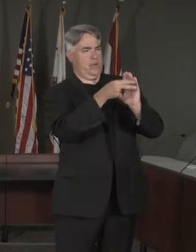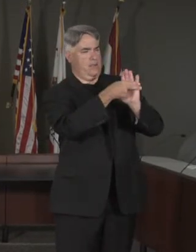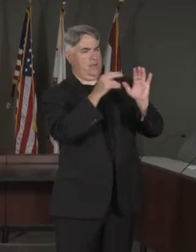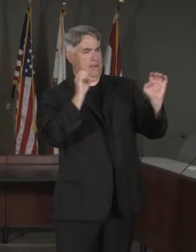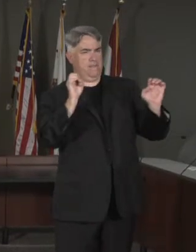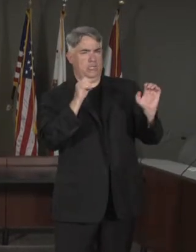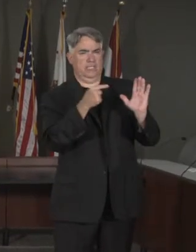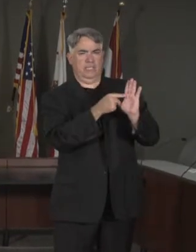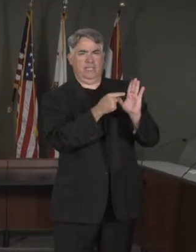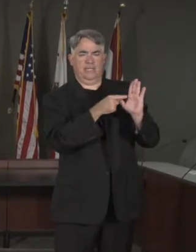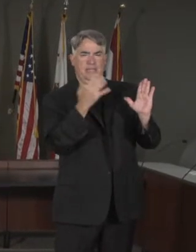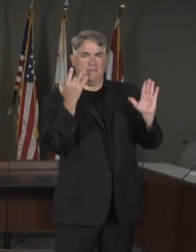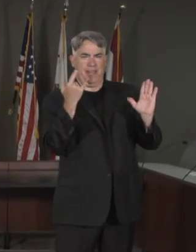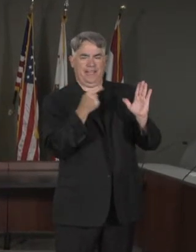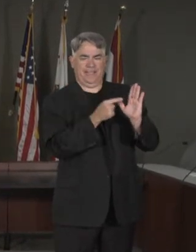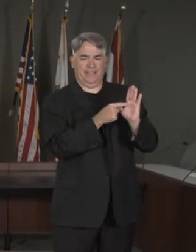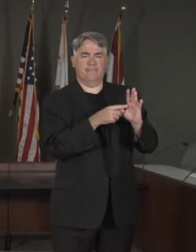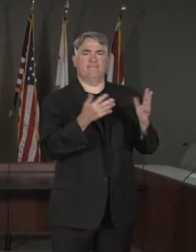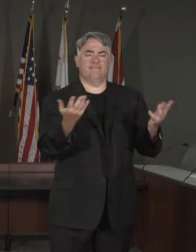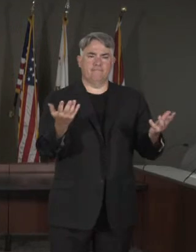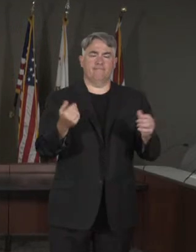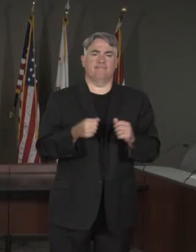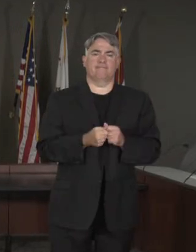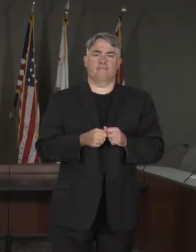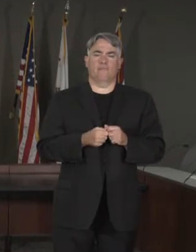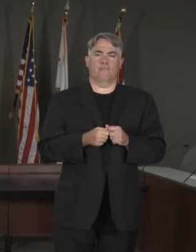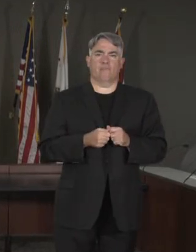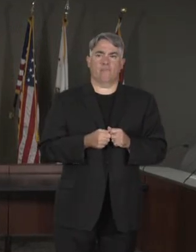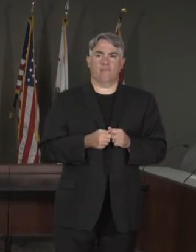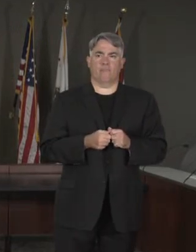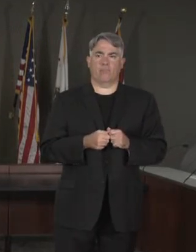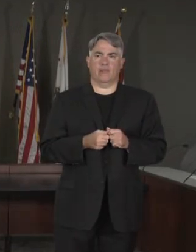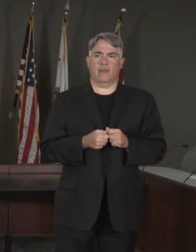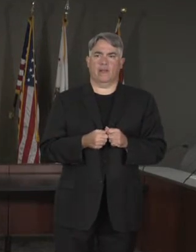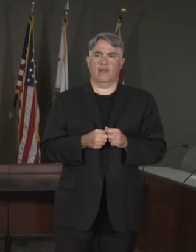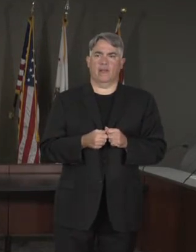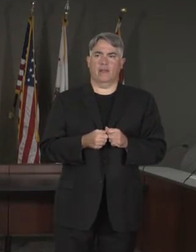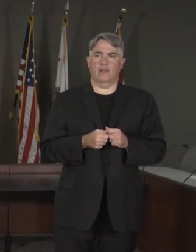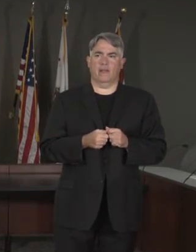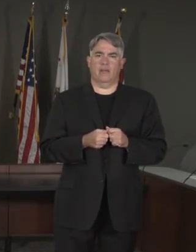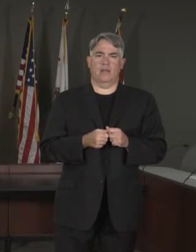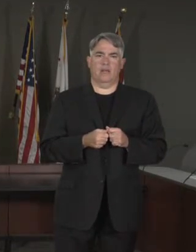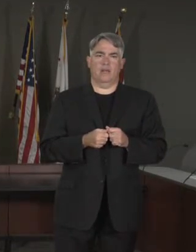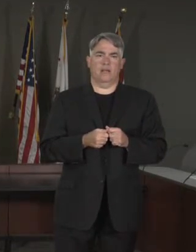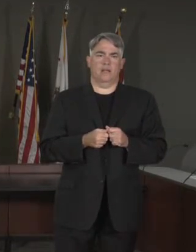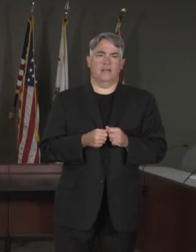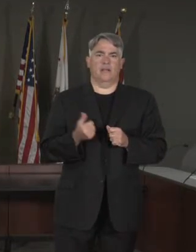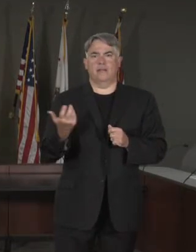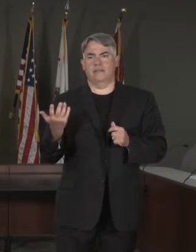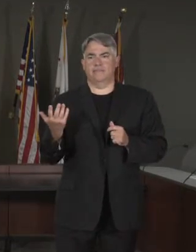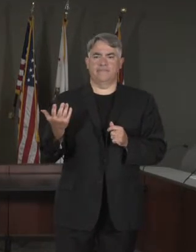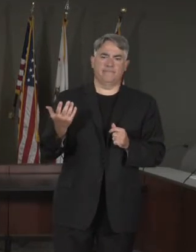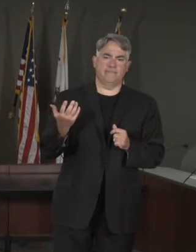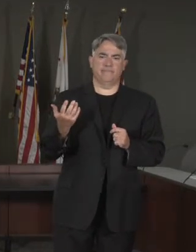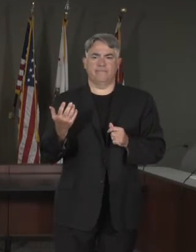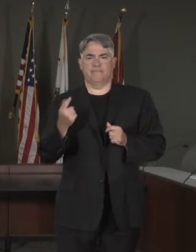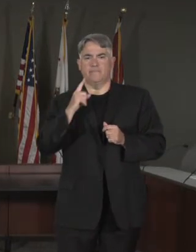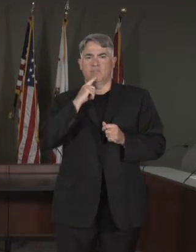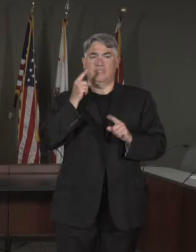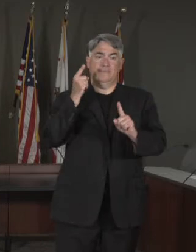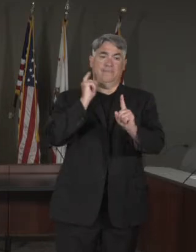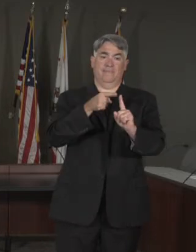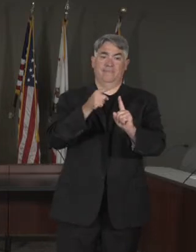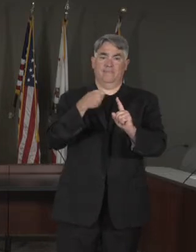level. There is obviously a very motivated and underway political campaign with a lot of it surrounding COVID.